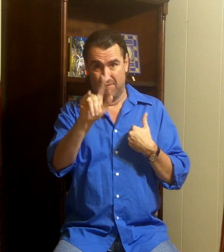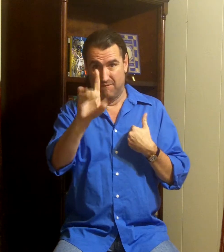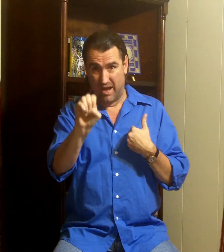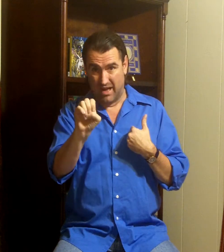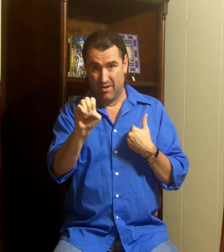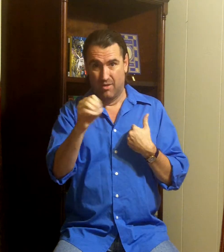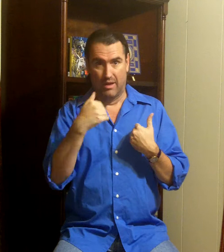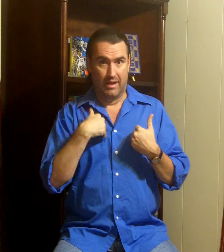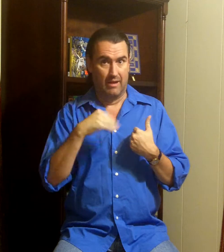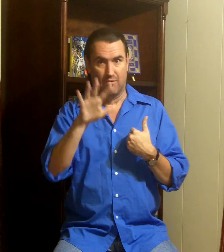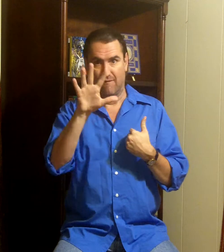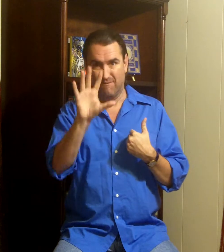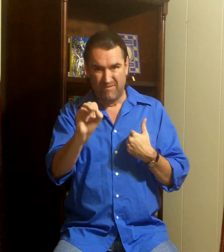exam. So